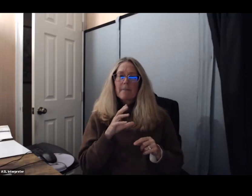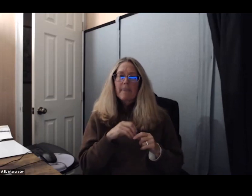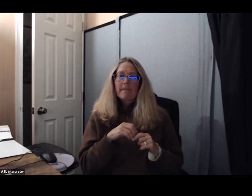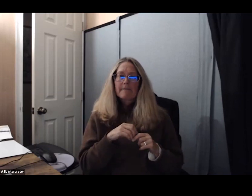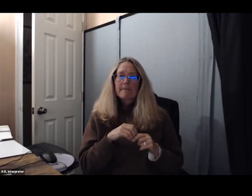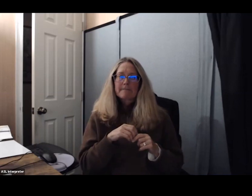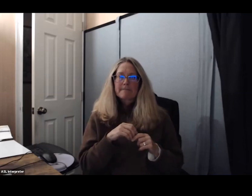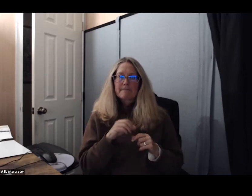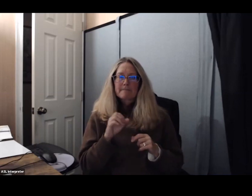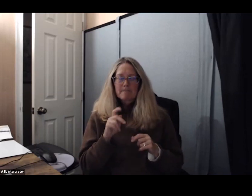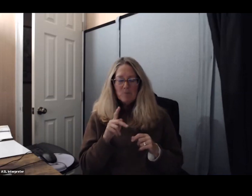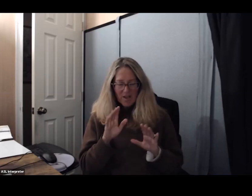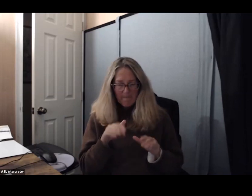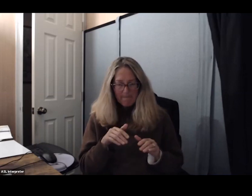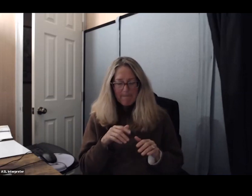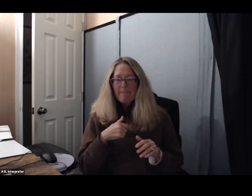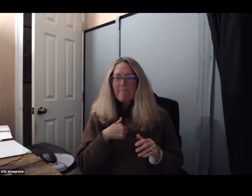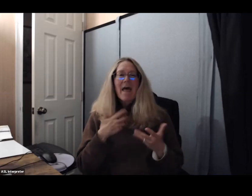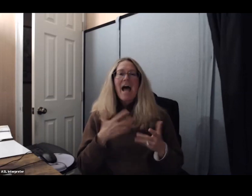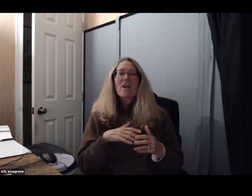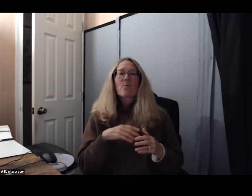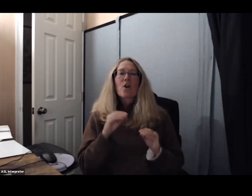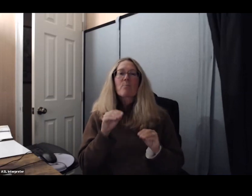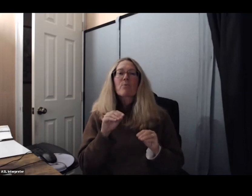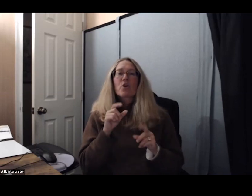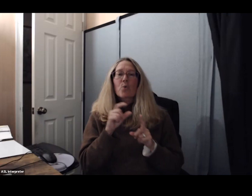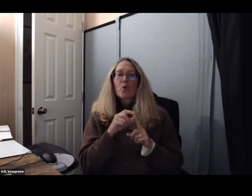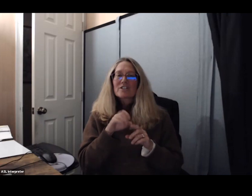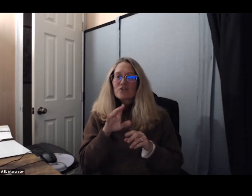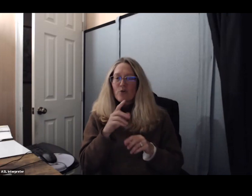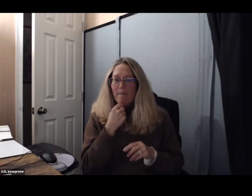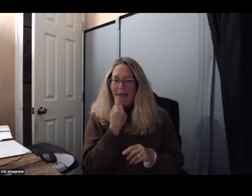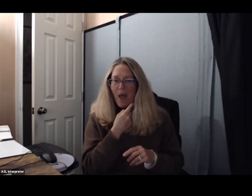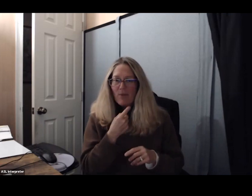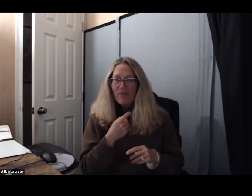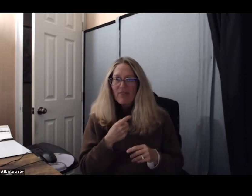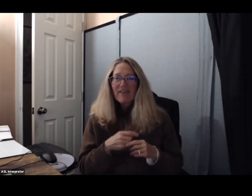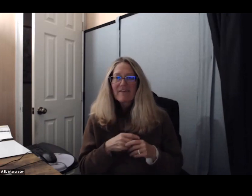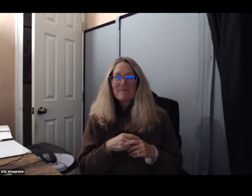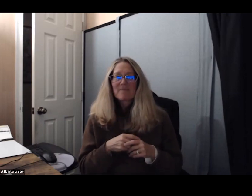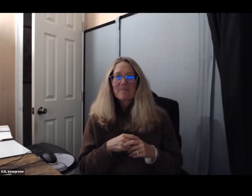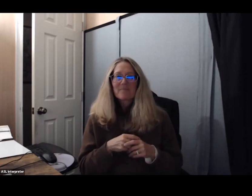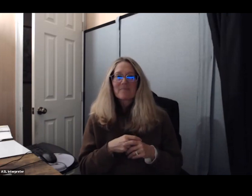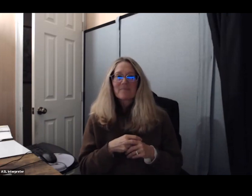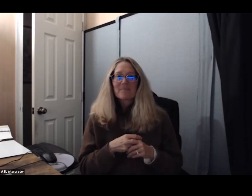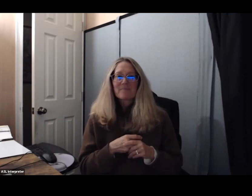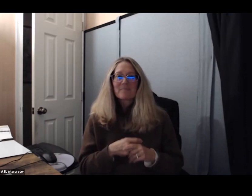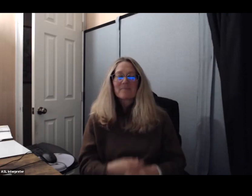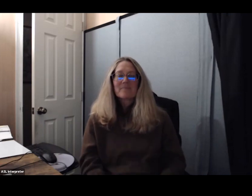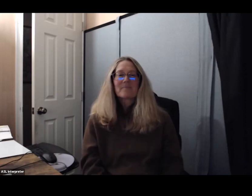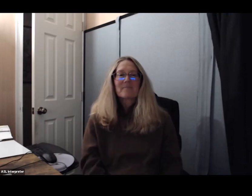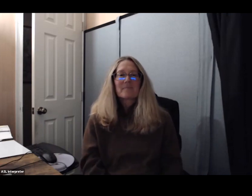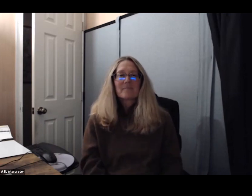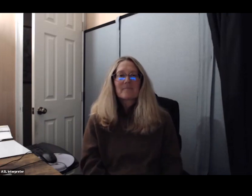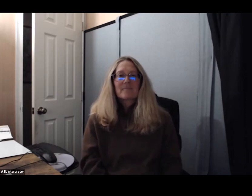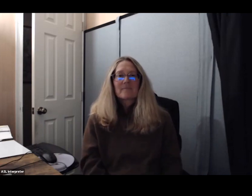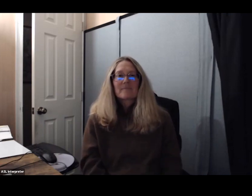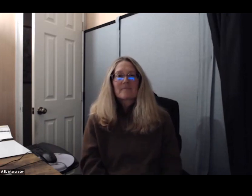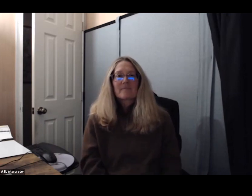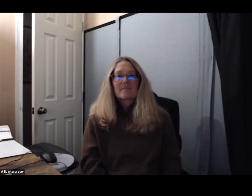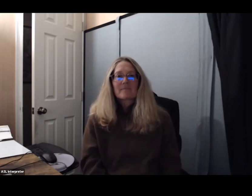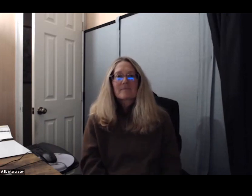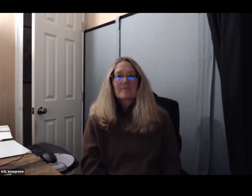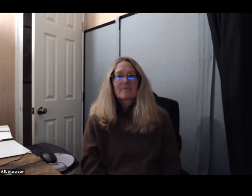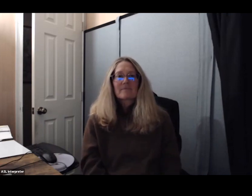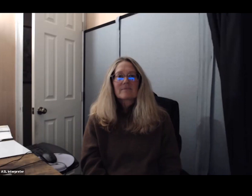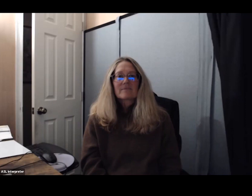That language, okay. Don't want to put words in your mouth. I'm just looking at my cabinet. Yeah. Does that work? Okay. All right.